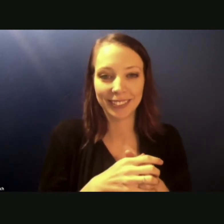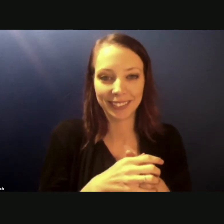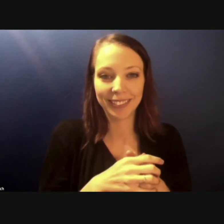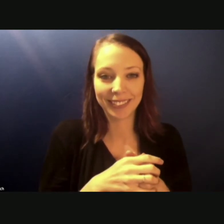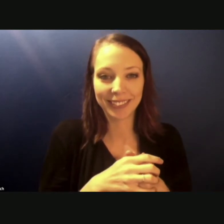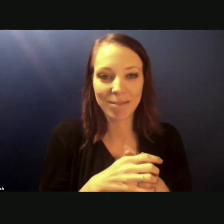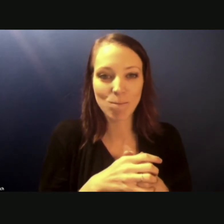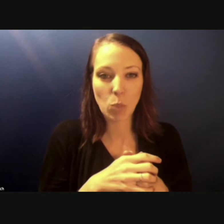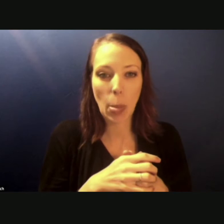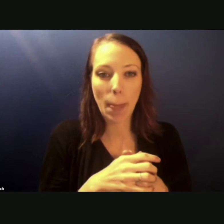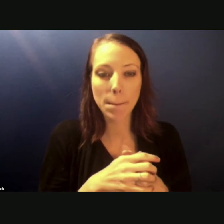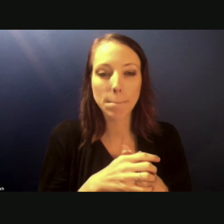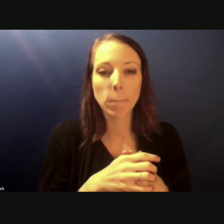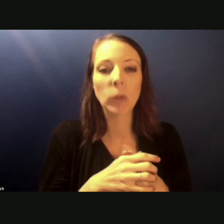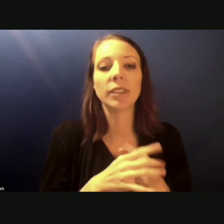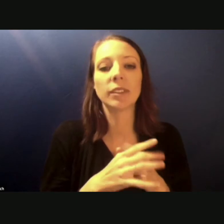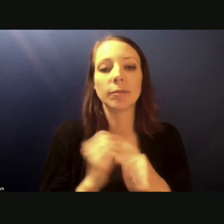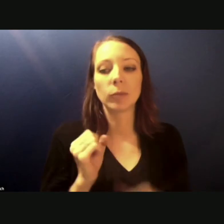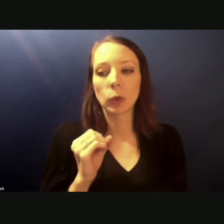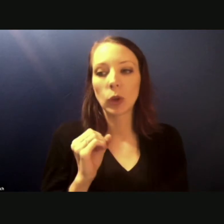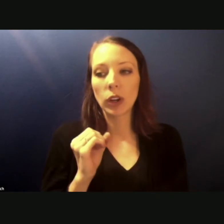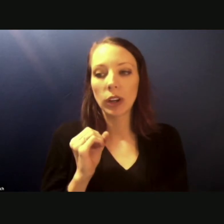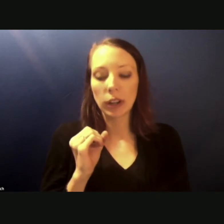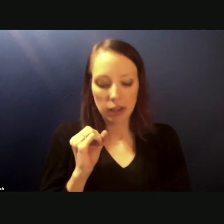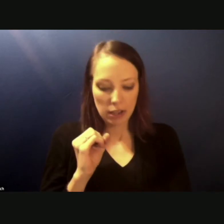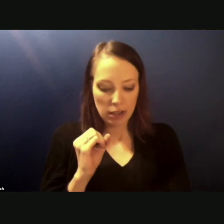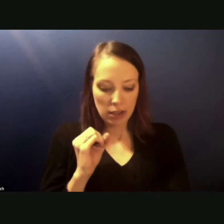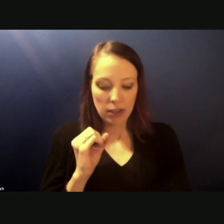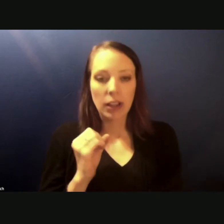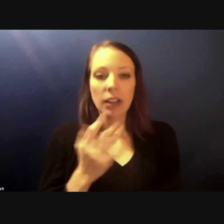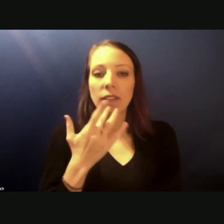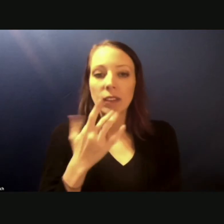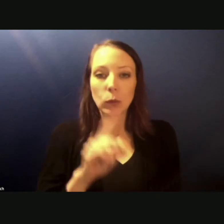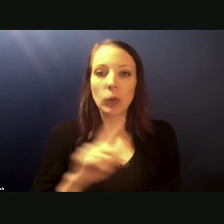okay. So the flavor is it really develops as it's roasting.